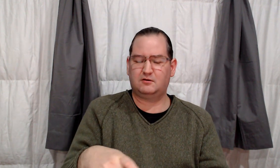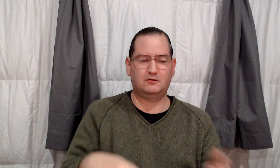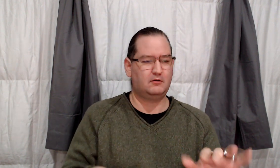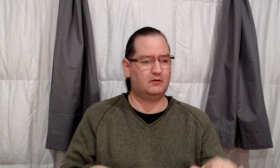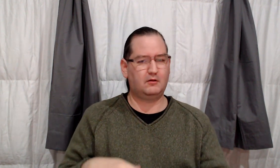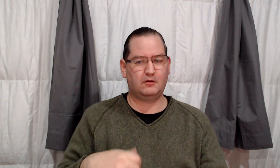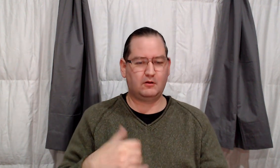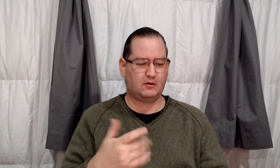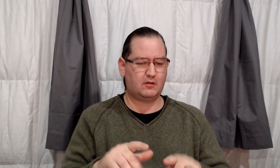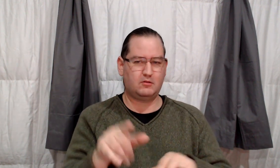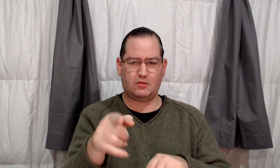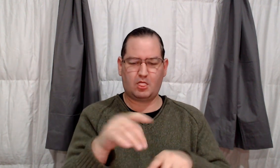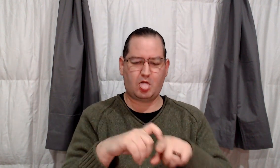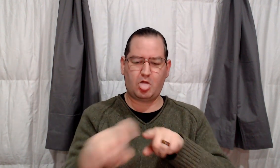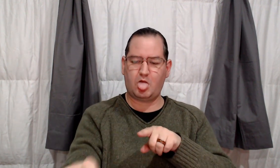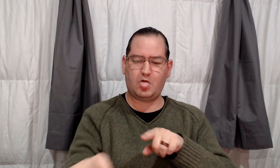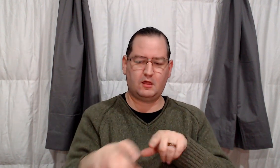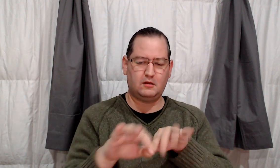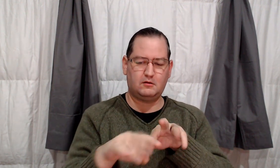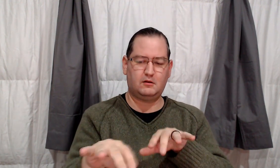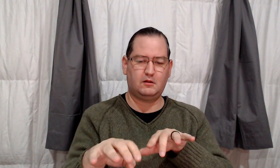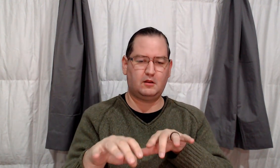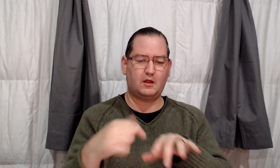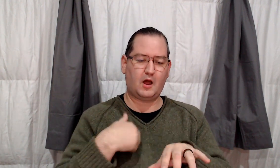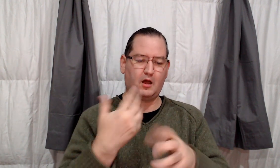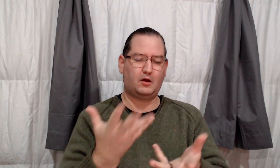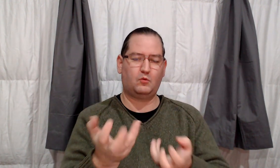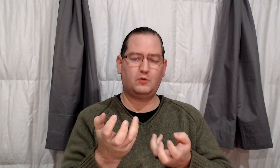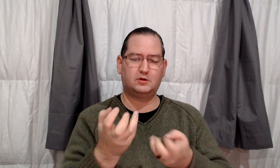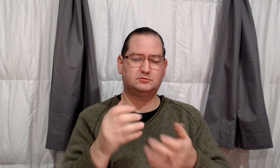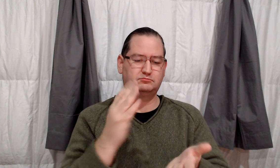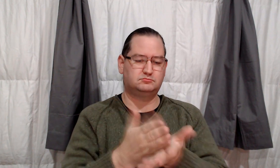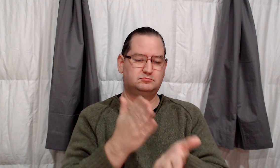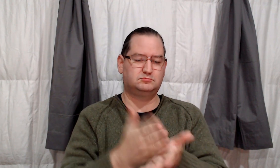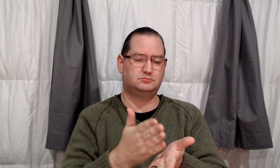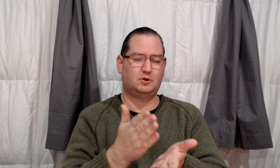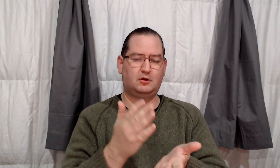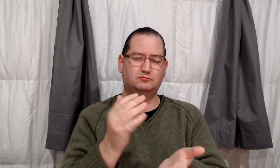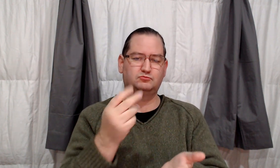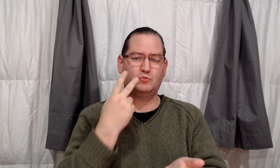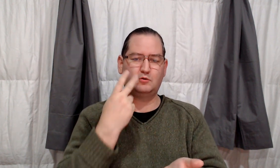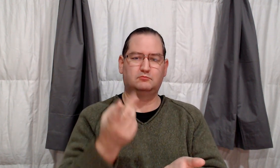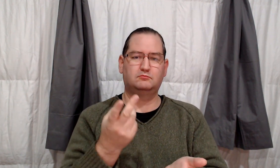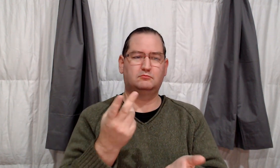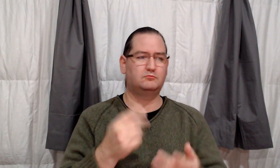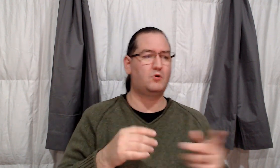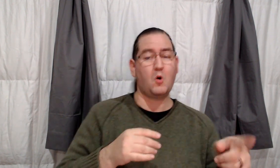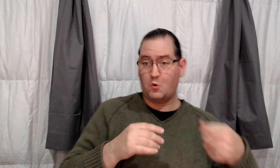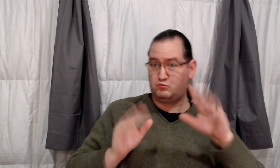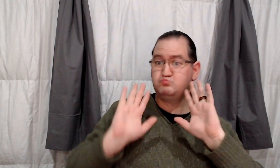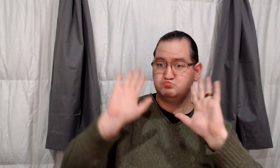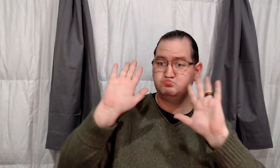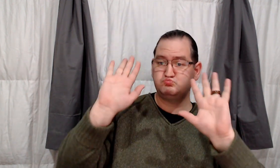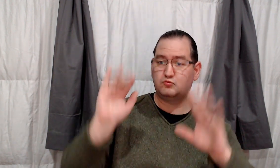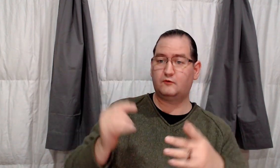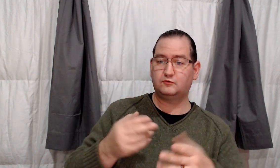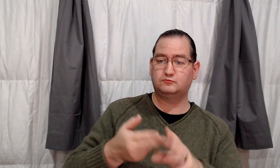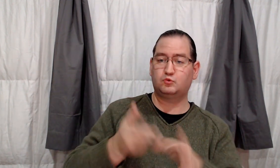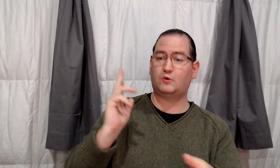smoking." I'd say that's a brilliant idea. Quit smoking now. But everyone knows nobody likes to be